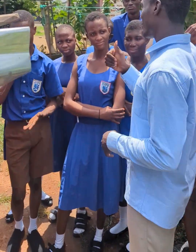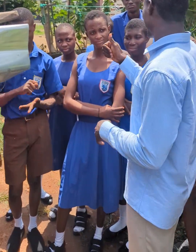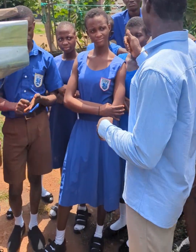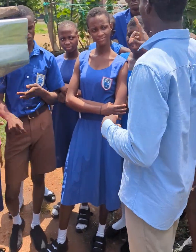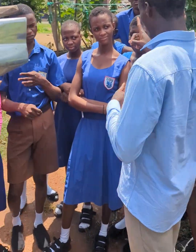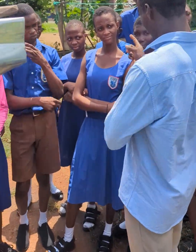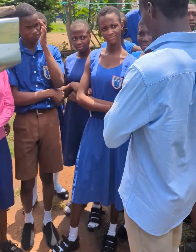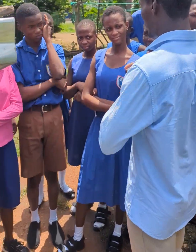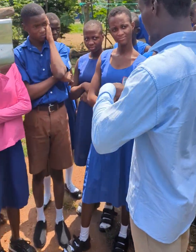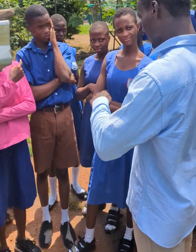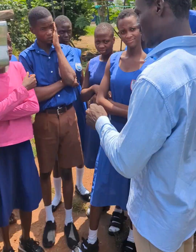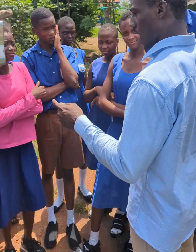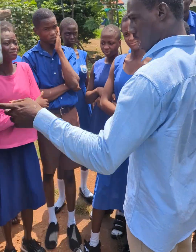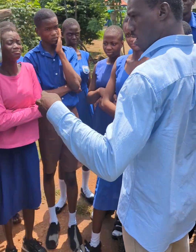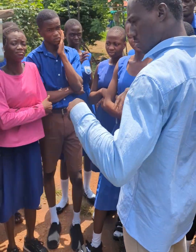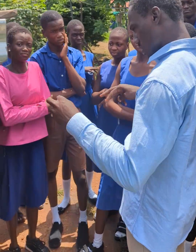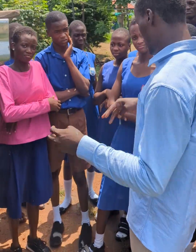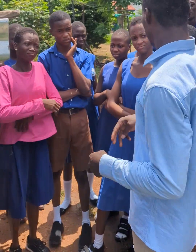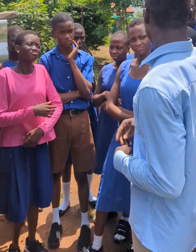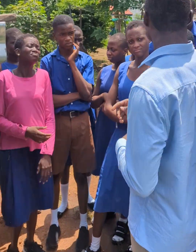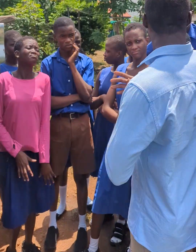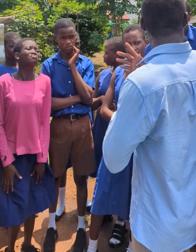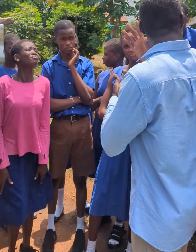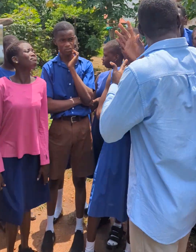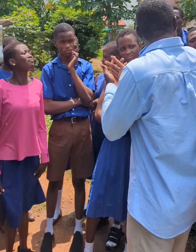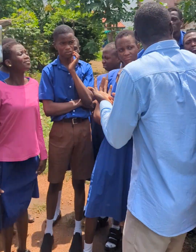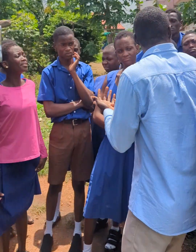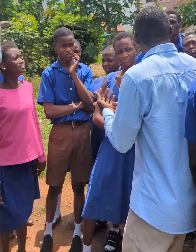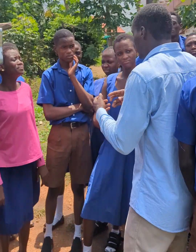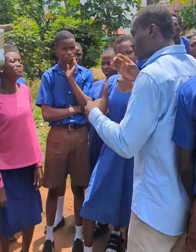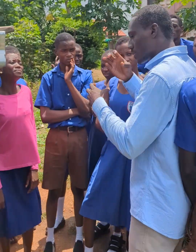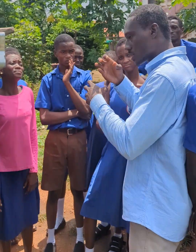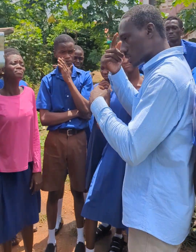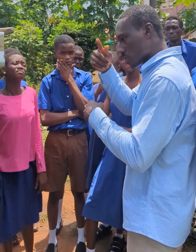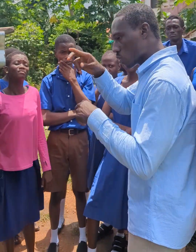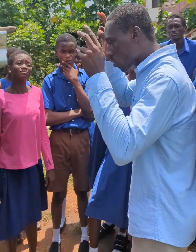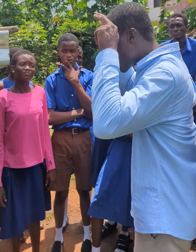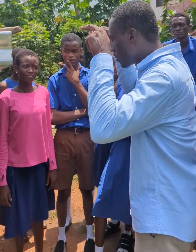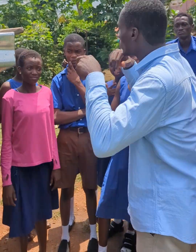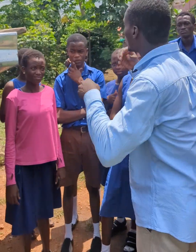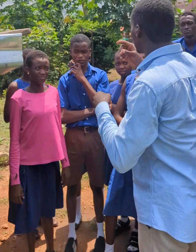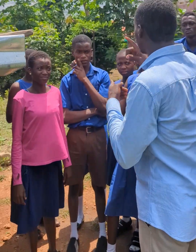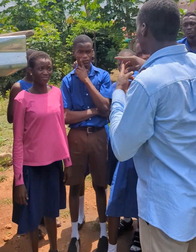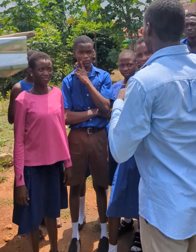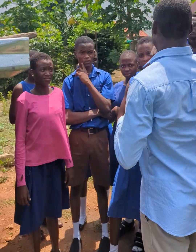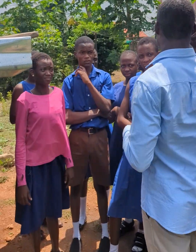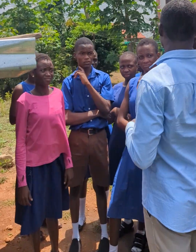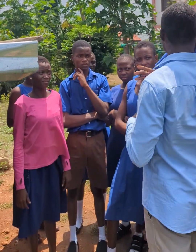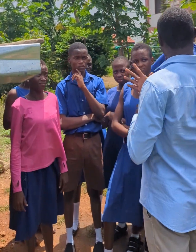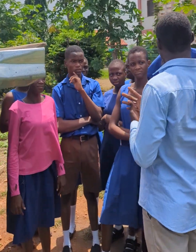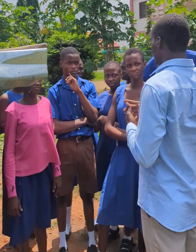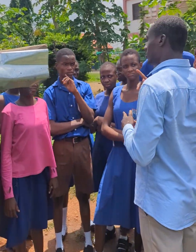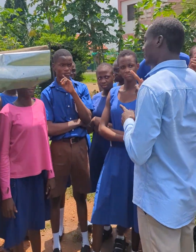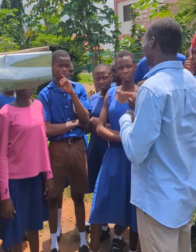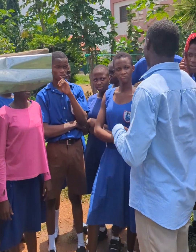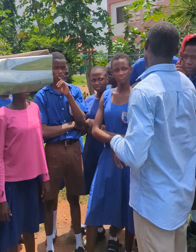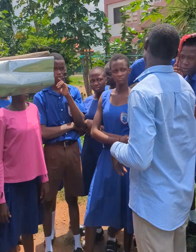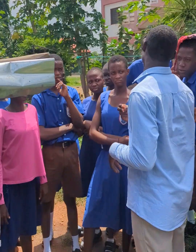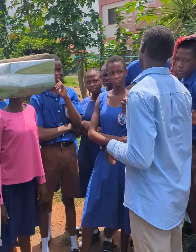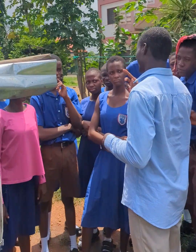And someone asked if rabbit meat could be eaten. And I said, of course, it could be eaten, and it is one of the very